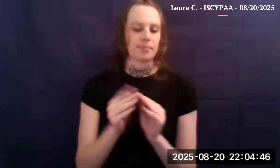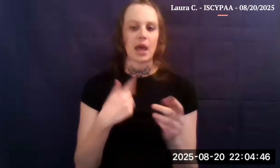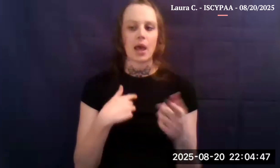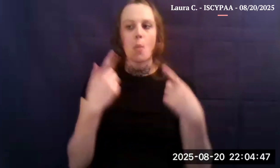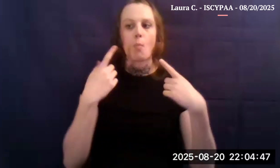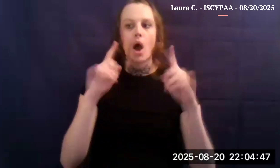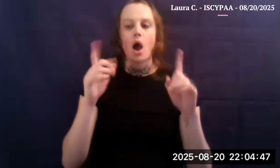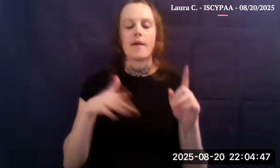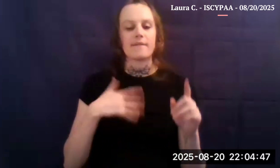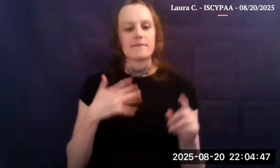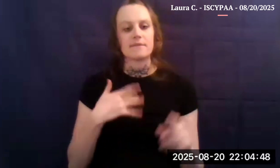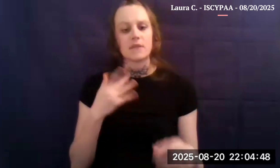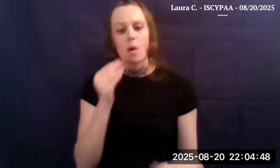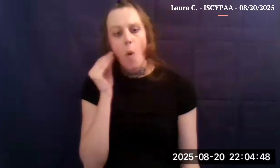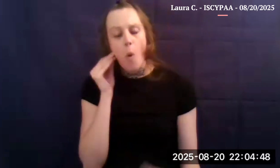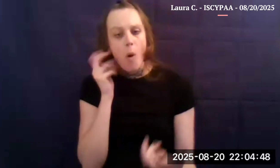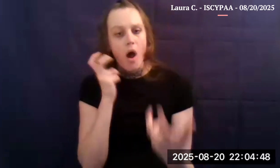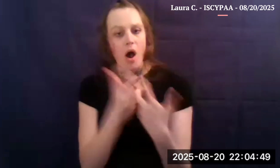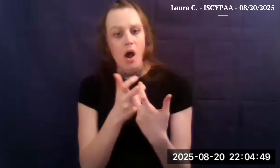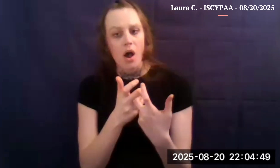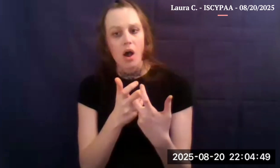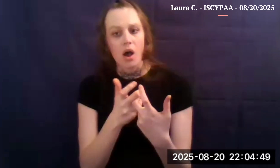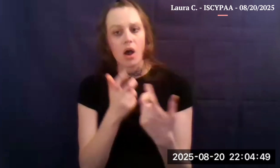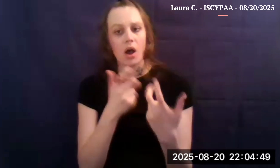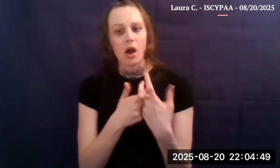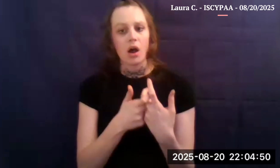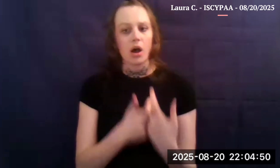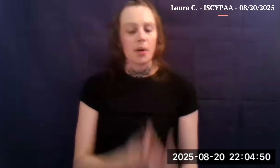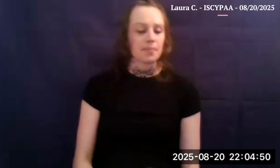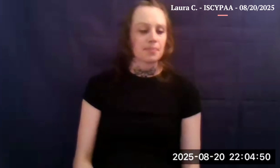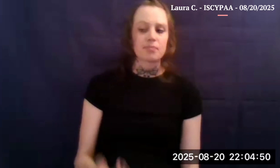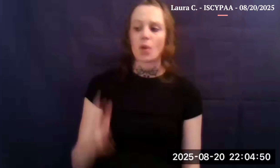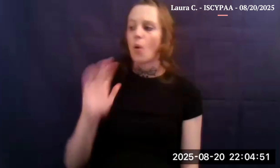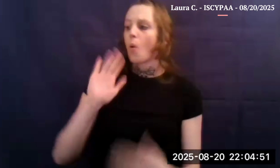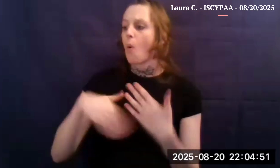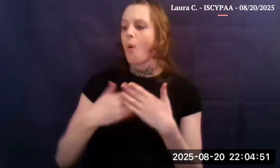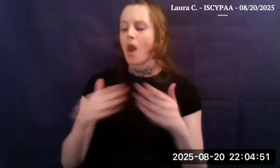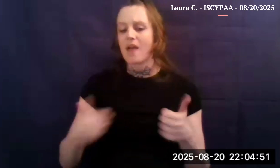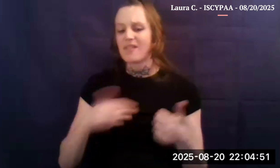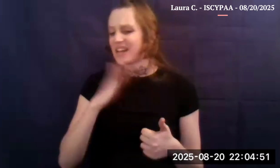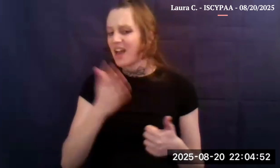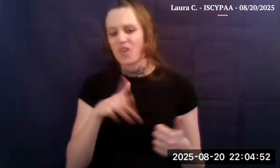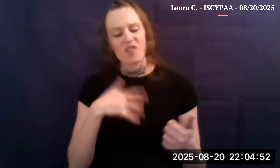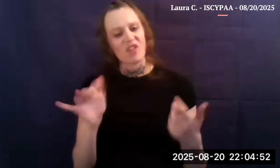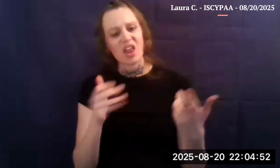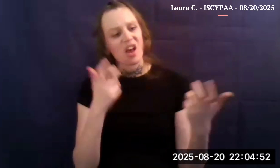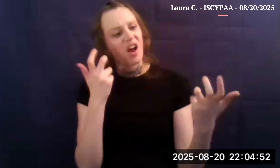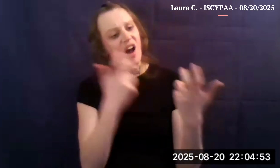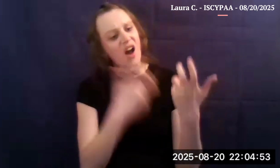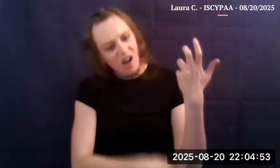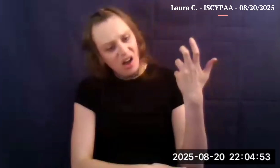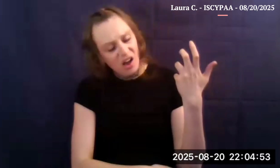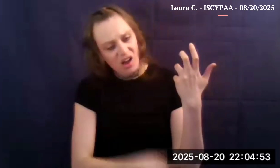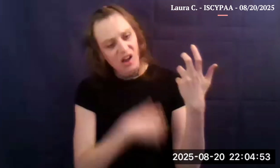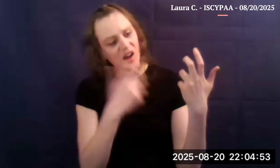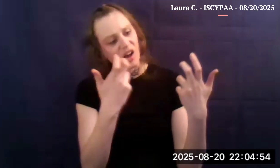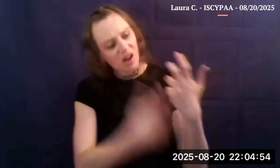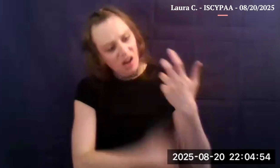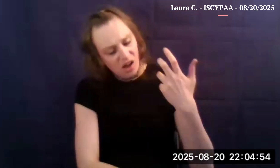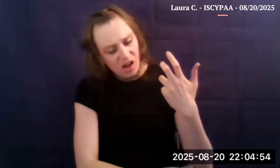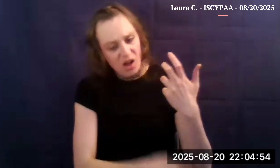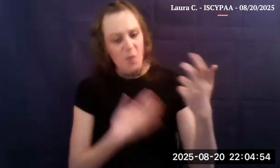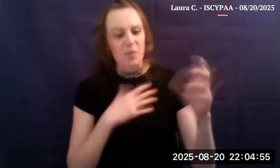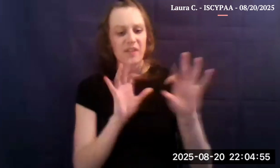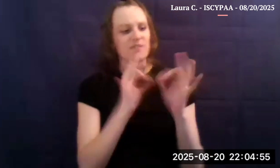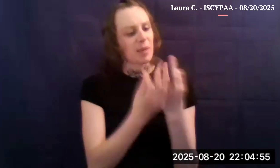at home. Like I finally felt like I belonged, all through my life. I didn't feel like I belonged anywhere. I didn't even feel like I belonged in my own